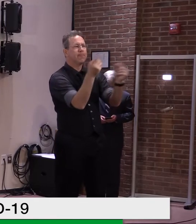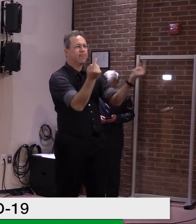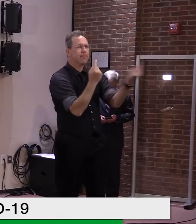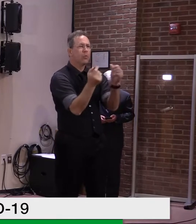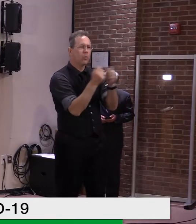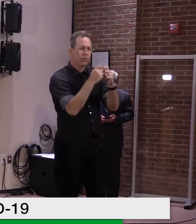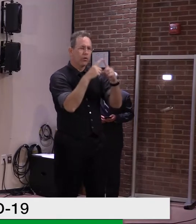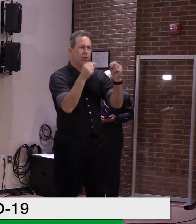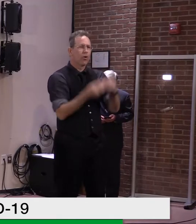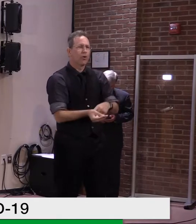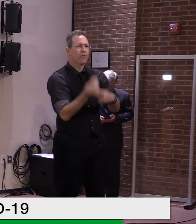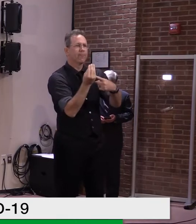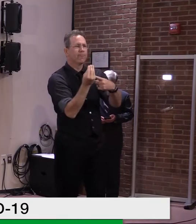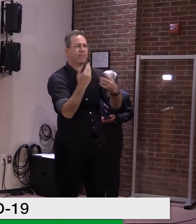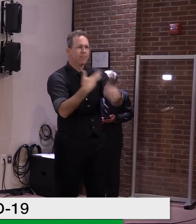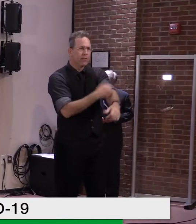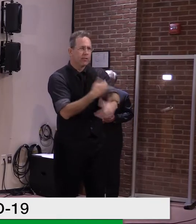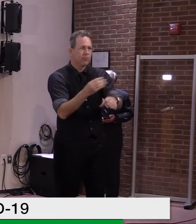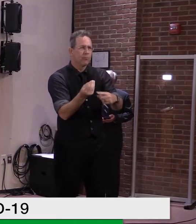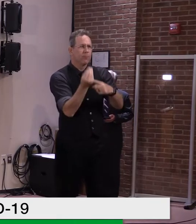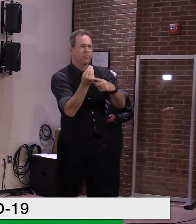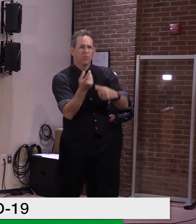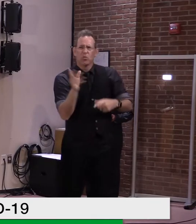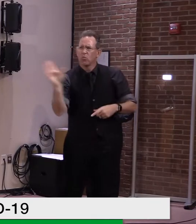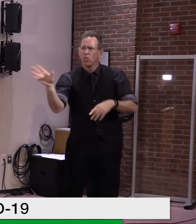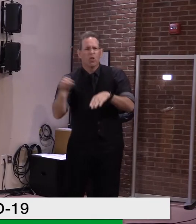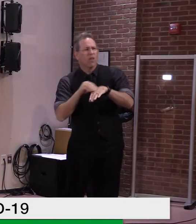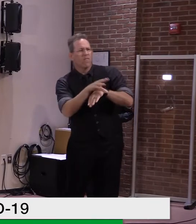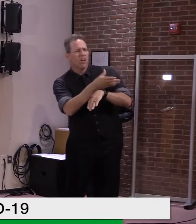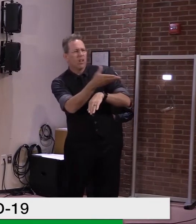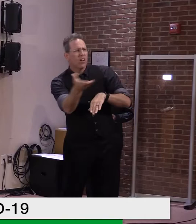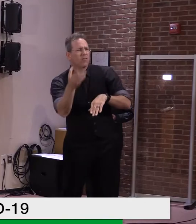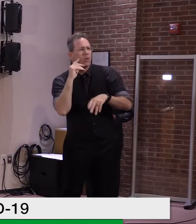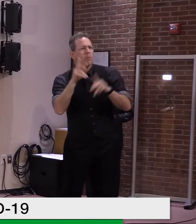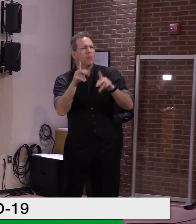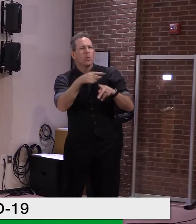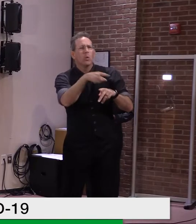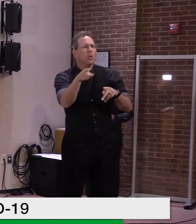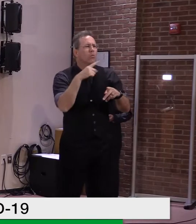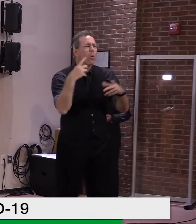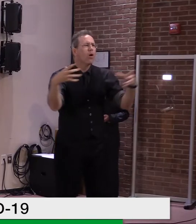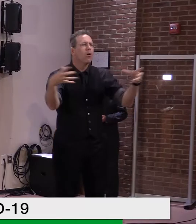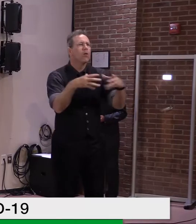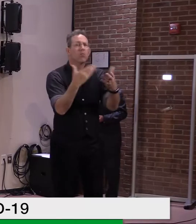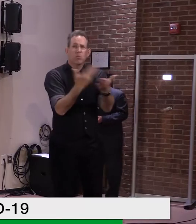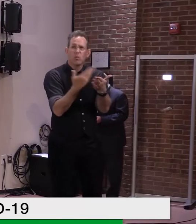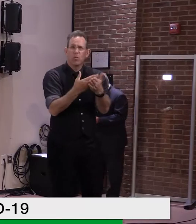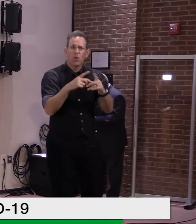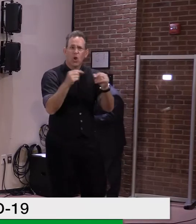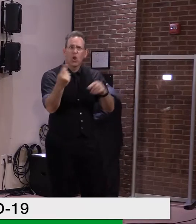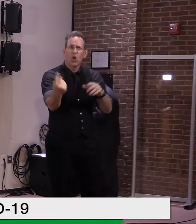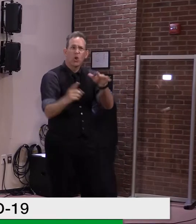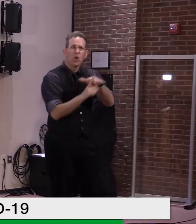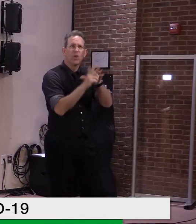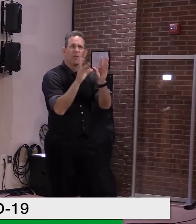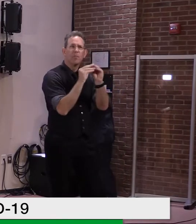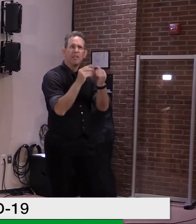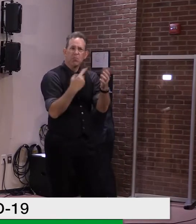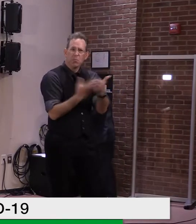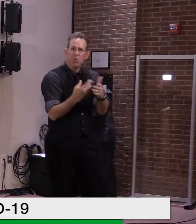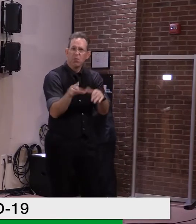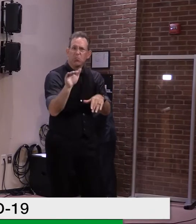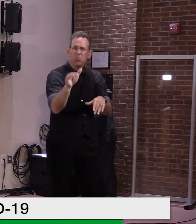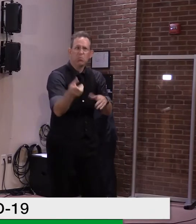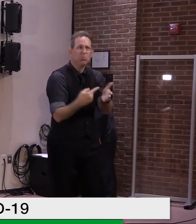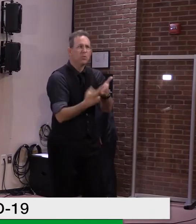local governments about asking for proof of vaccination in order to attend public meetings